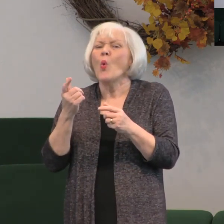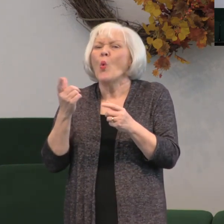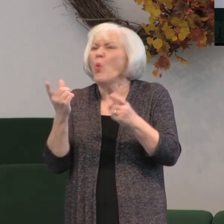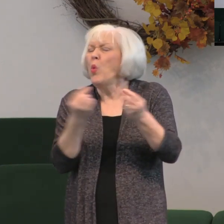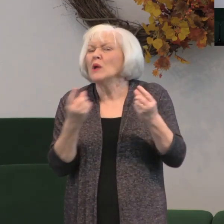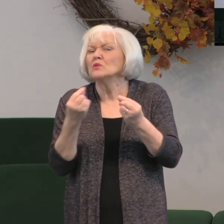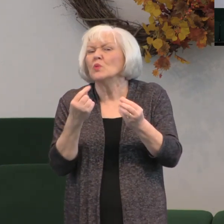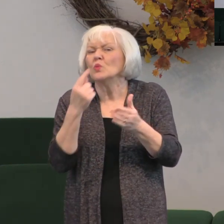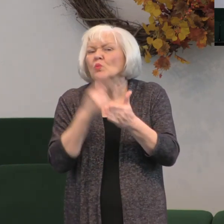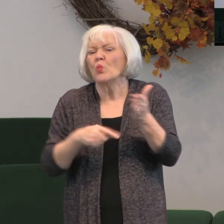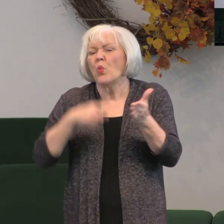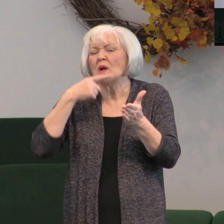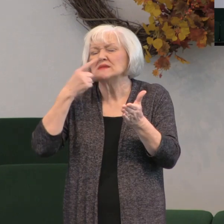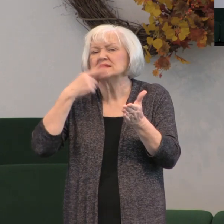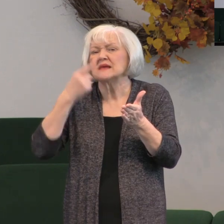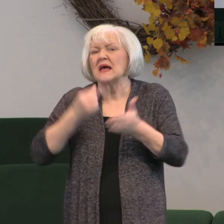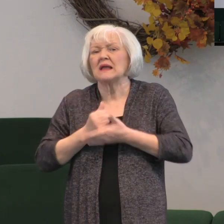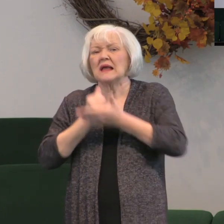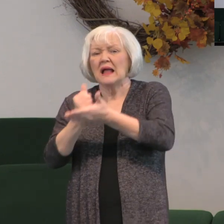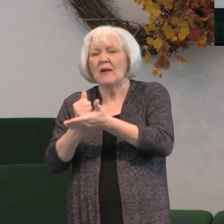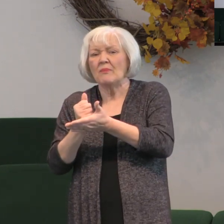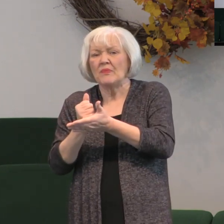turn away from their life of sin?